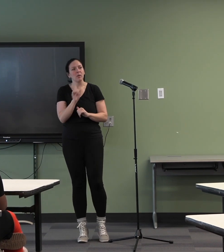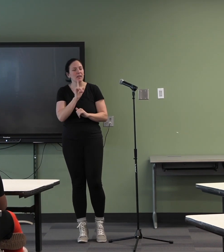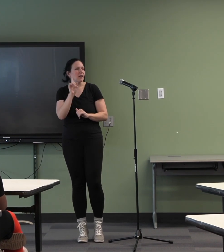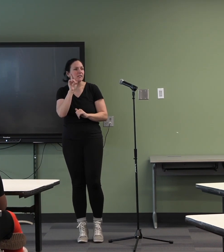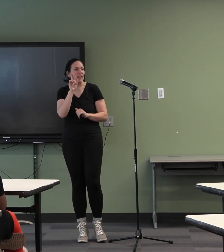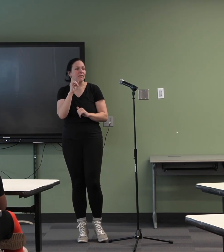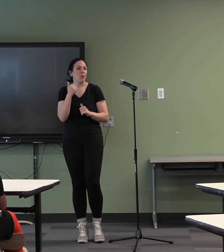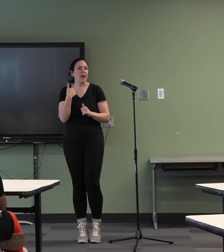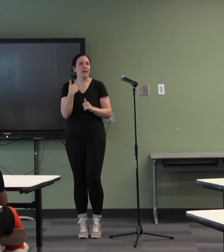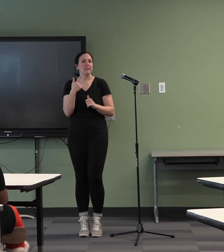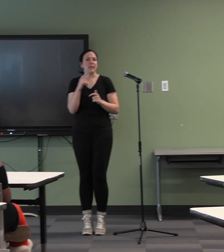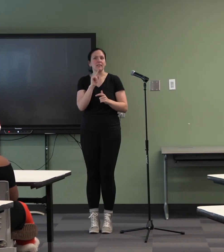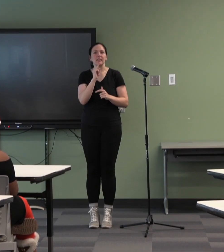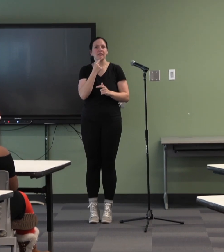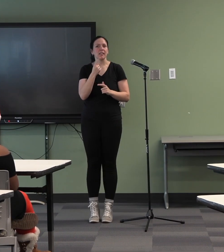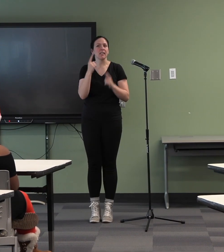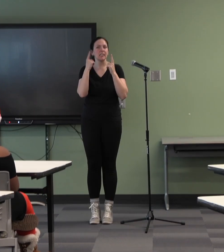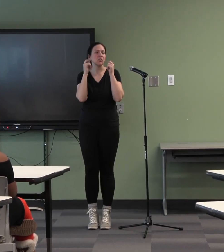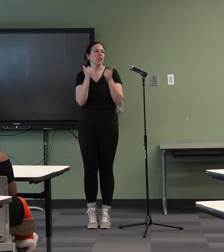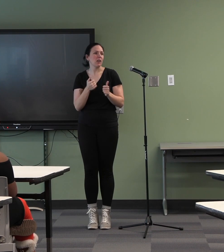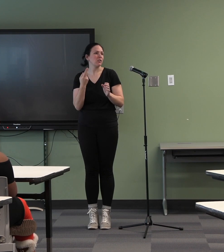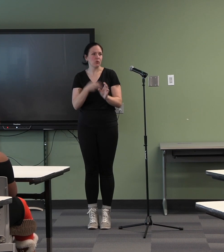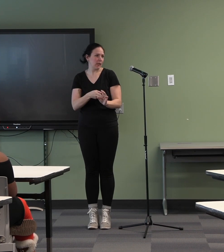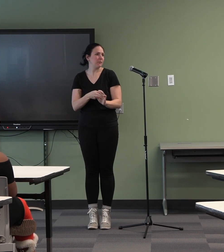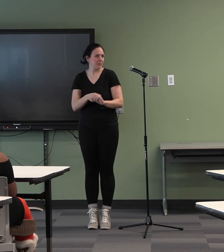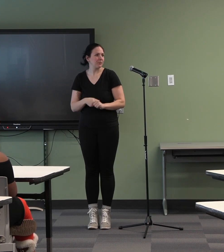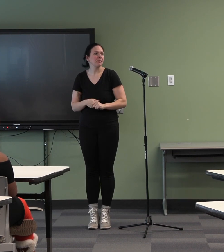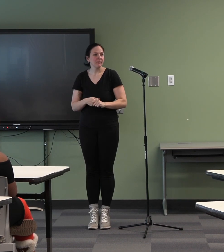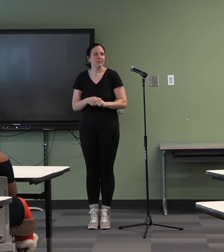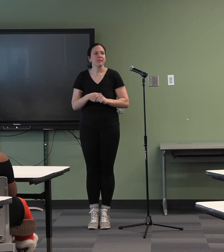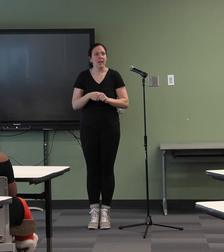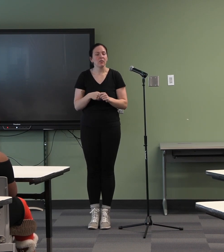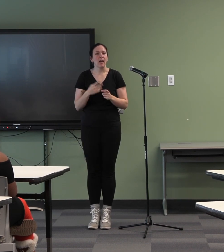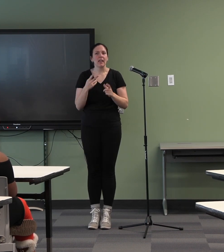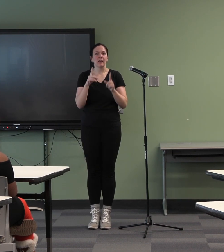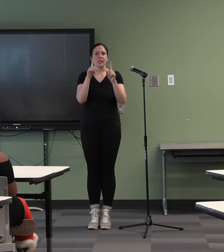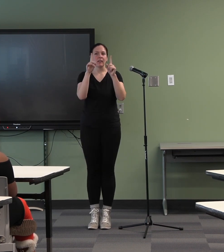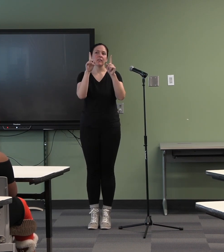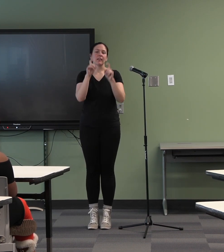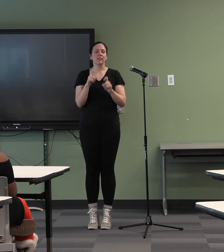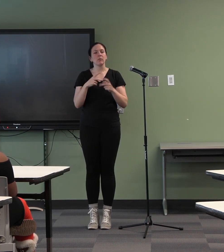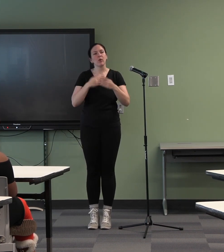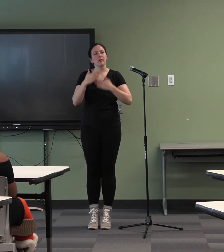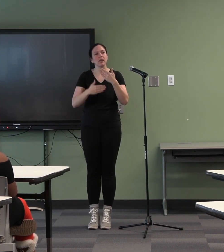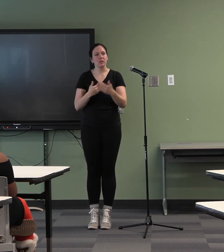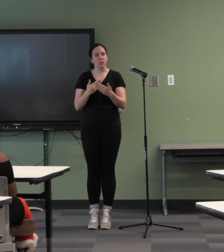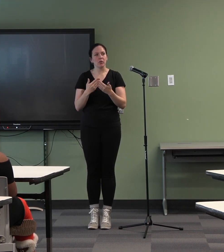that is deaf or has a significant hearing loss to join. That's why in the testing process, when you